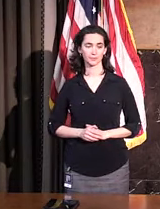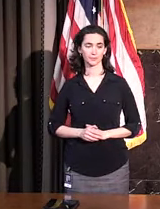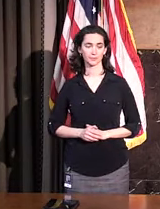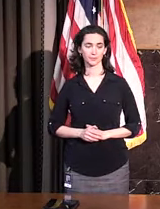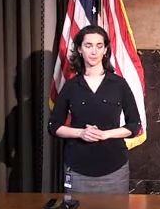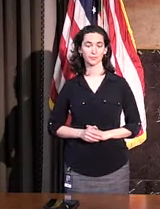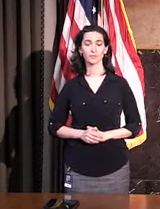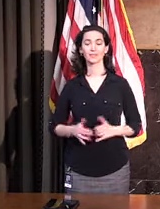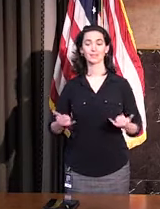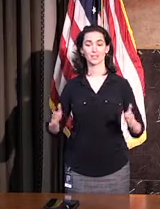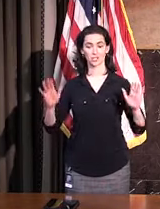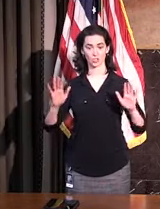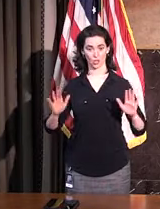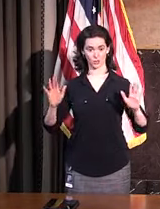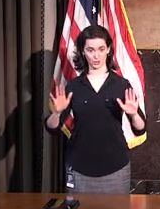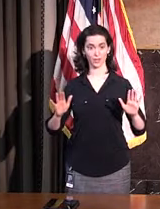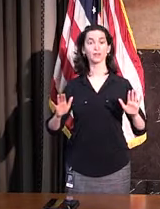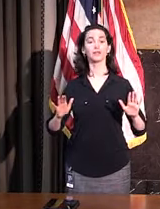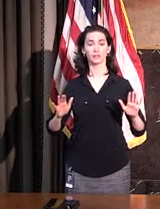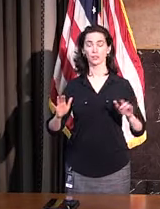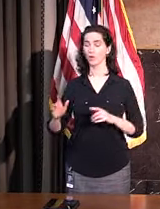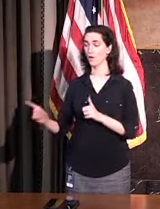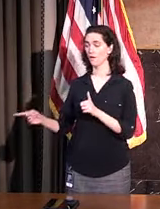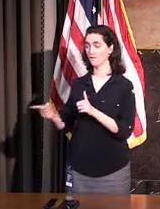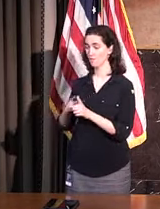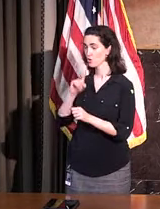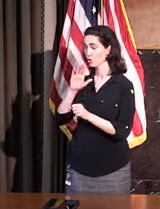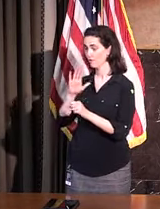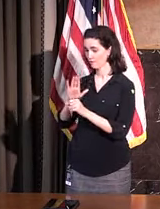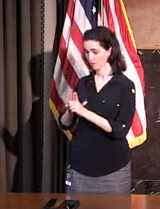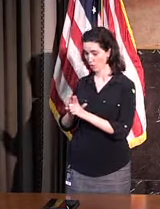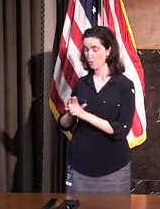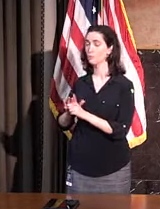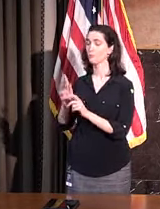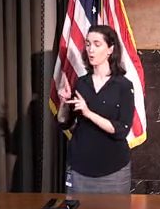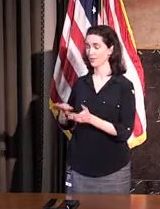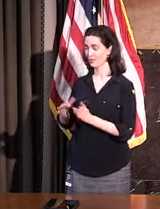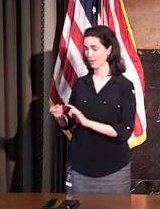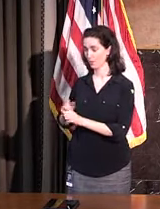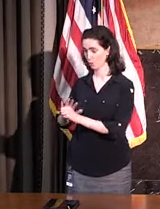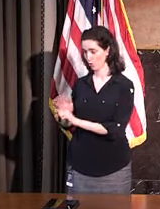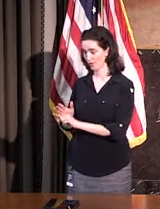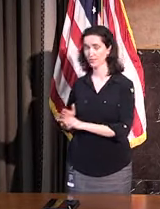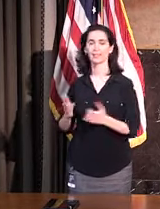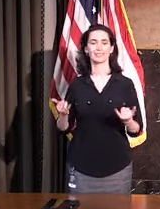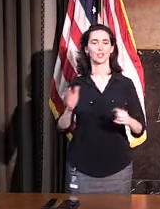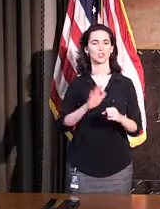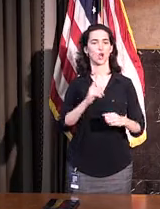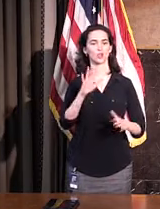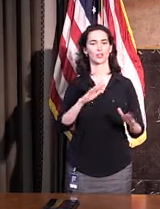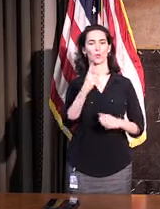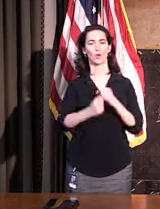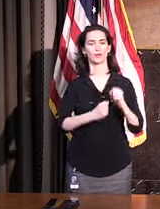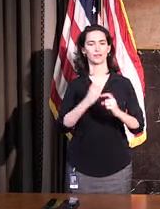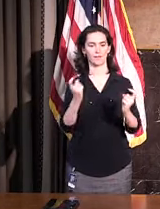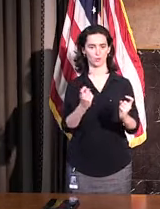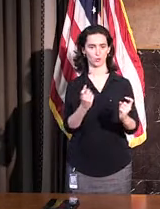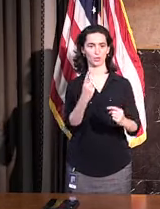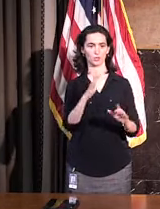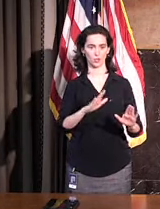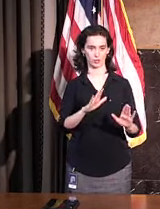This Sunday will mark the one-year anniversary since the first confirmed COVID-19 death. And as a result of that, I